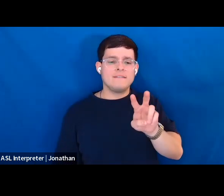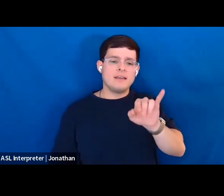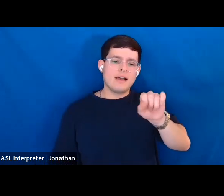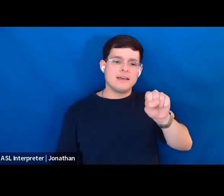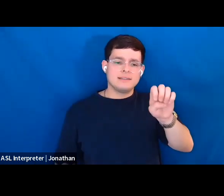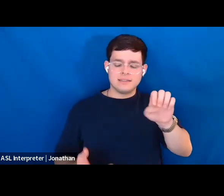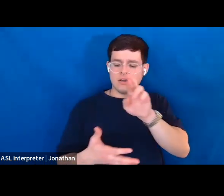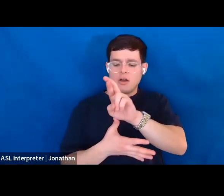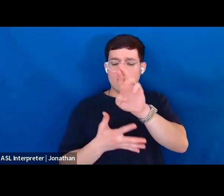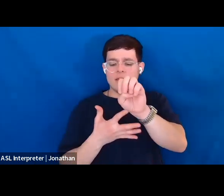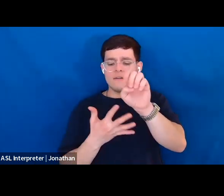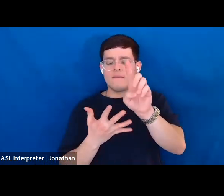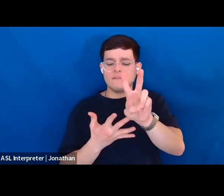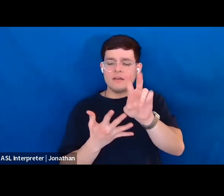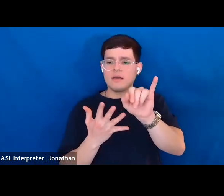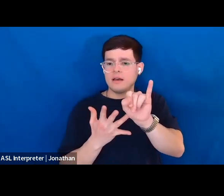R-E-V-I-S-E.